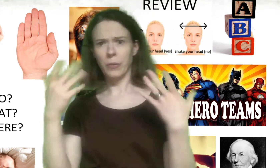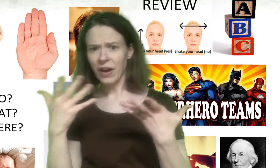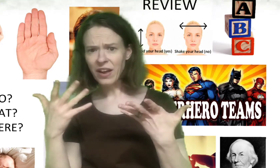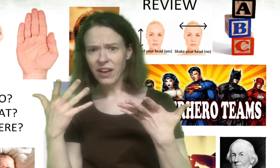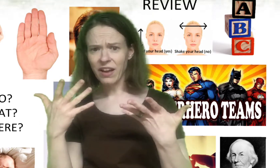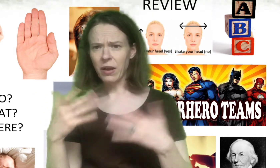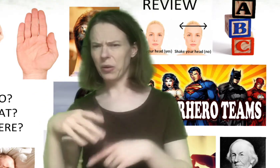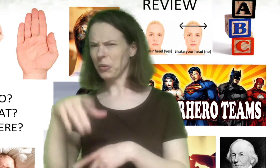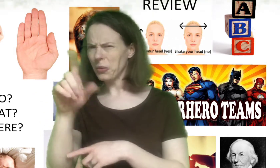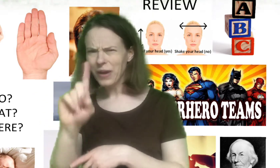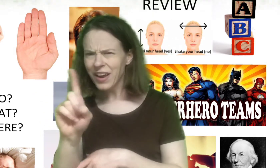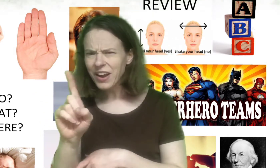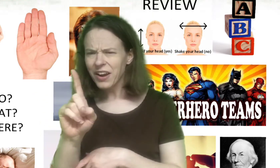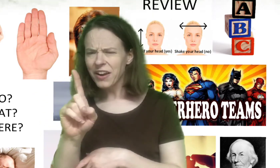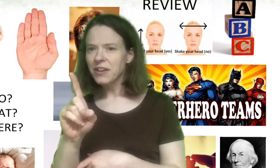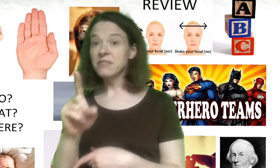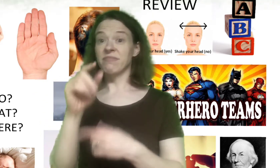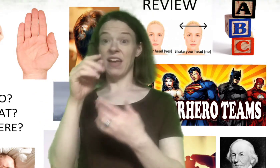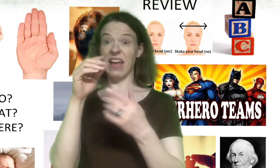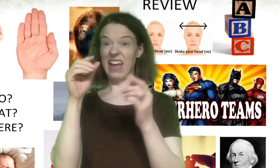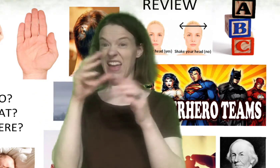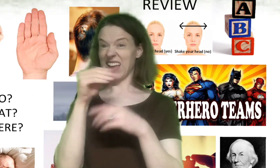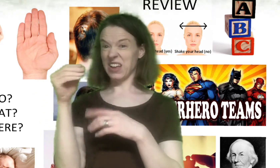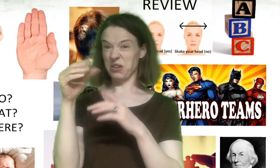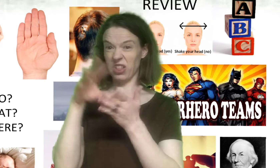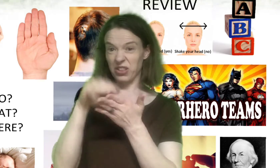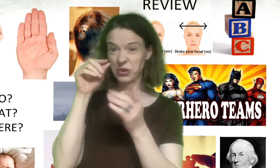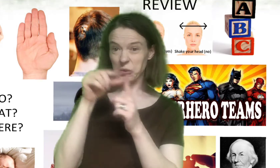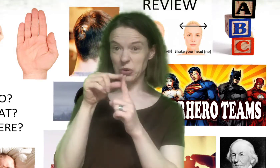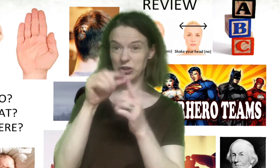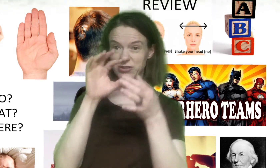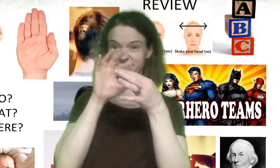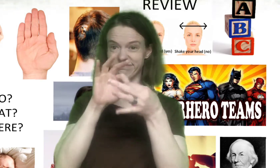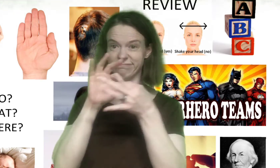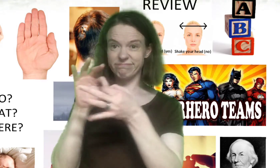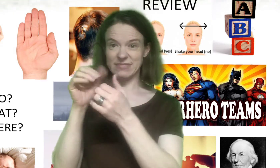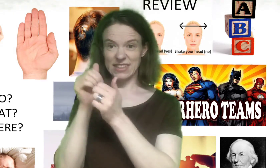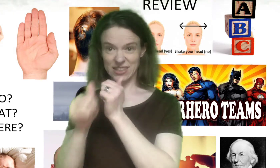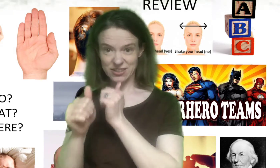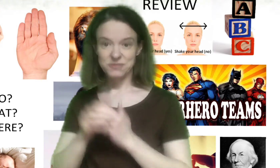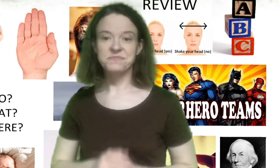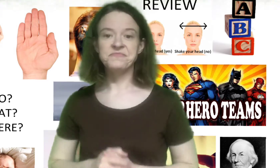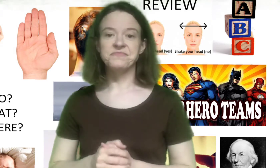who, what, where, and the corresponding vocabulary.